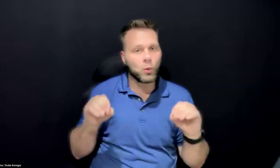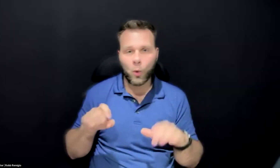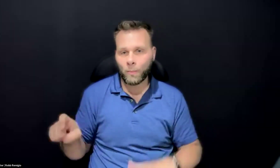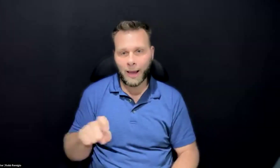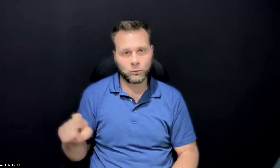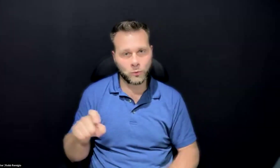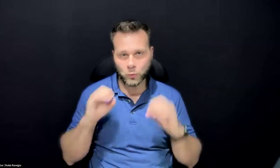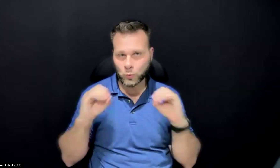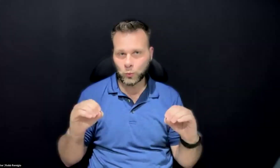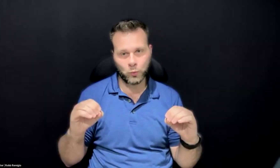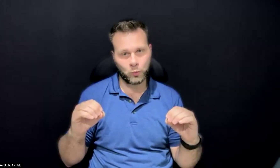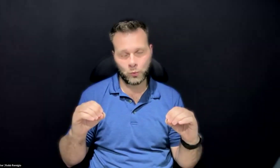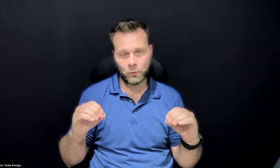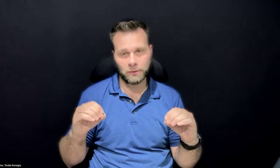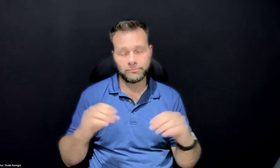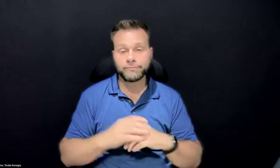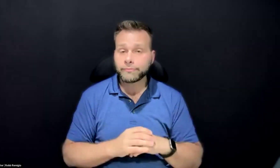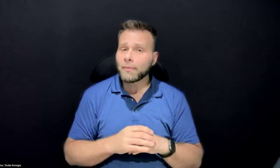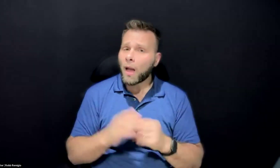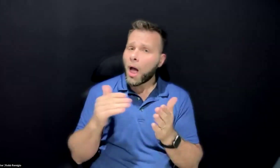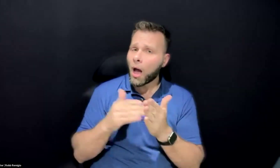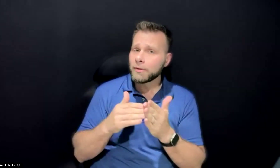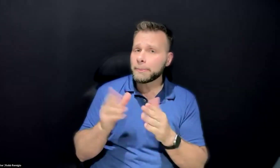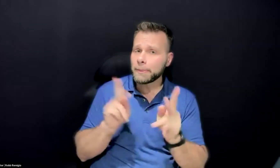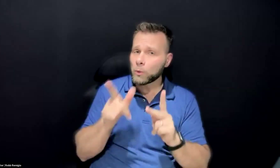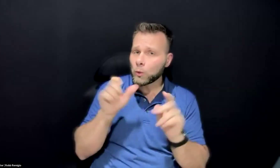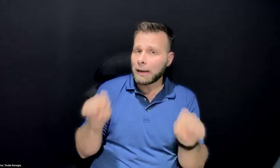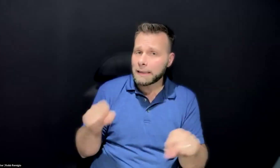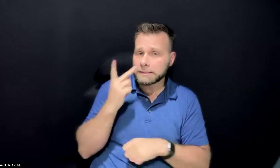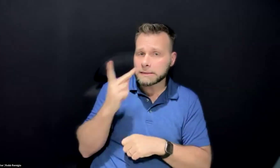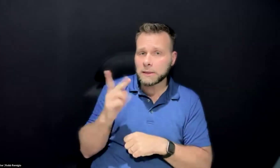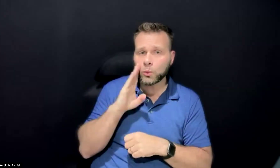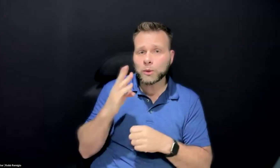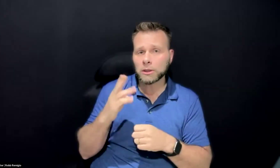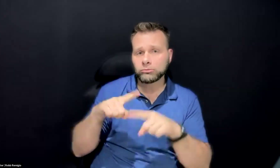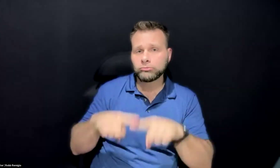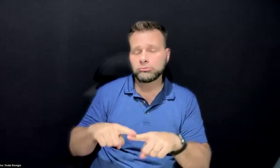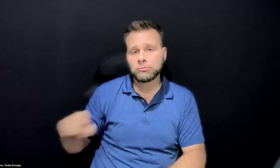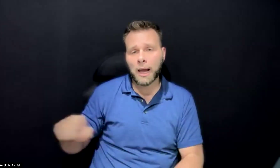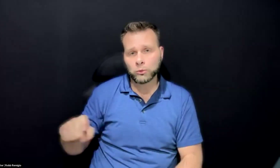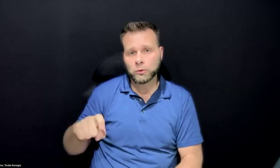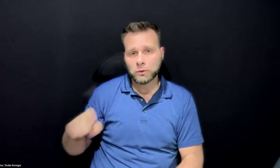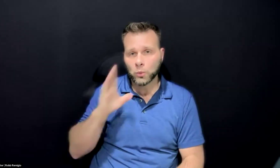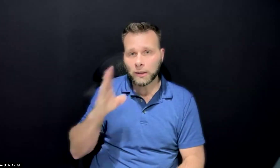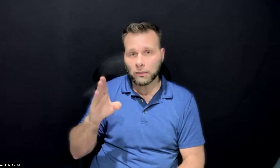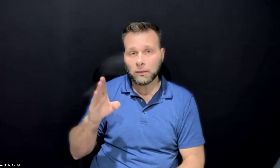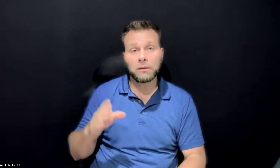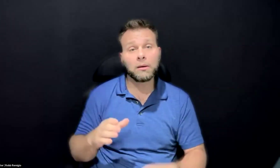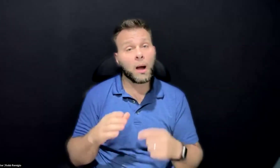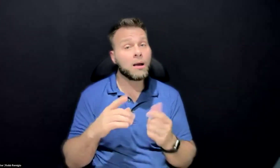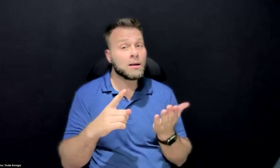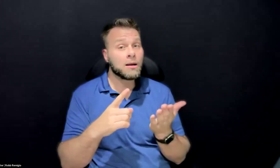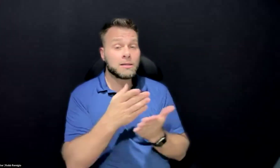Often, of course, sighted people primarily use the mouse. Often, though, I've showed some sighted people some